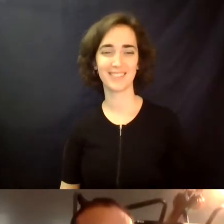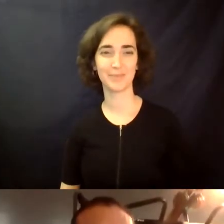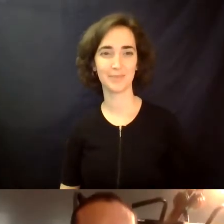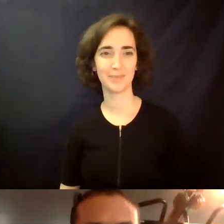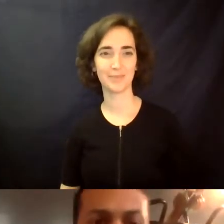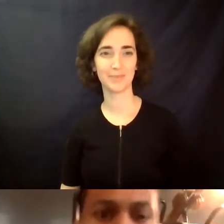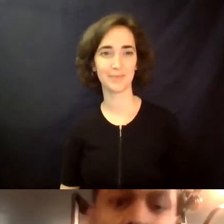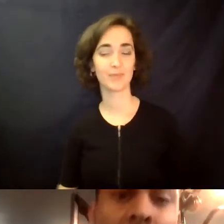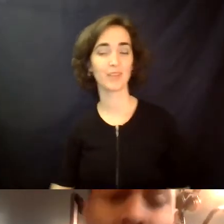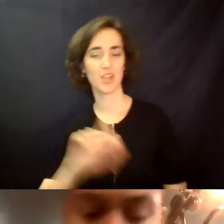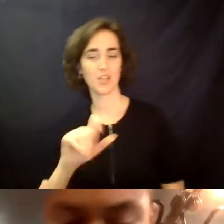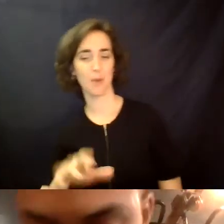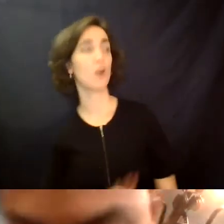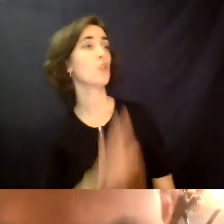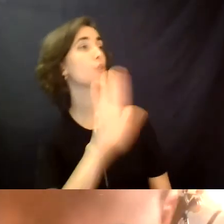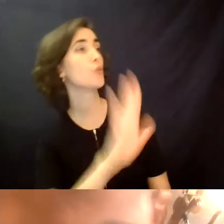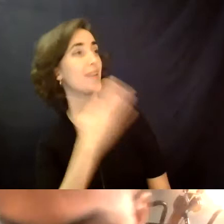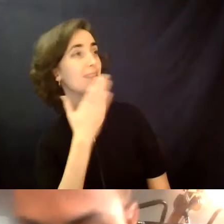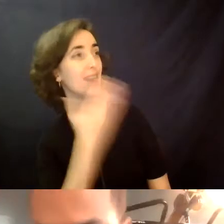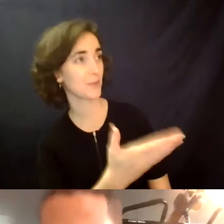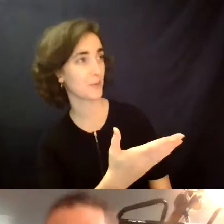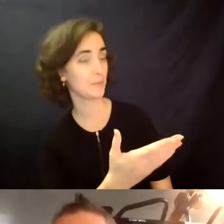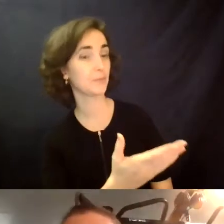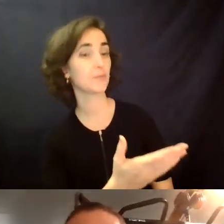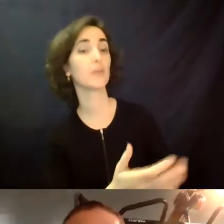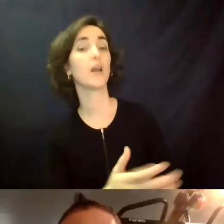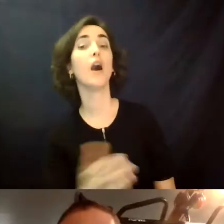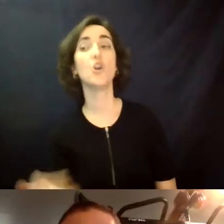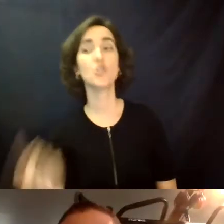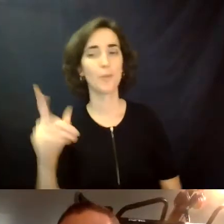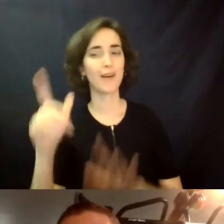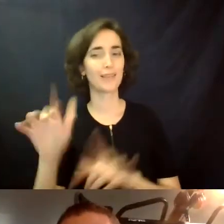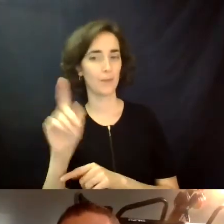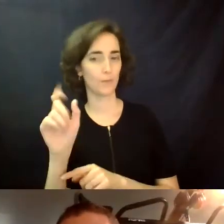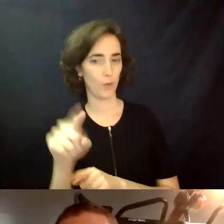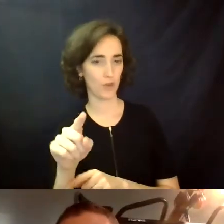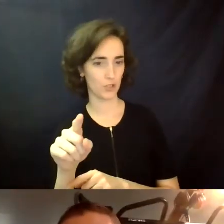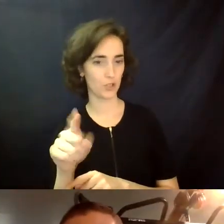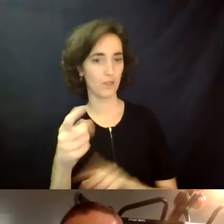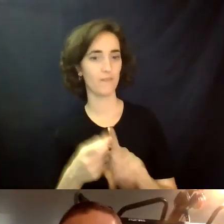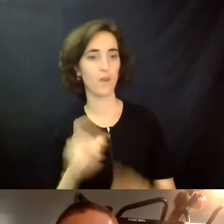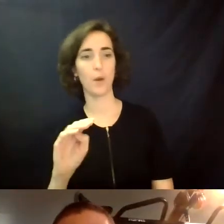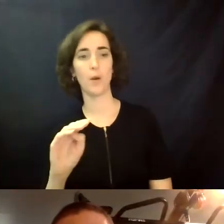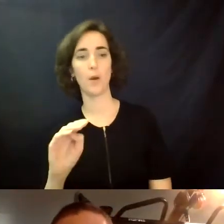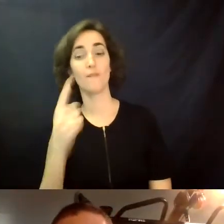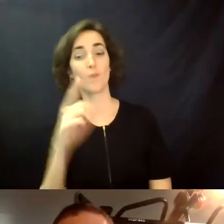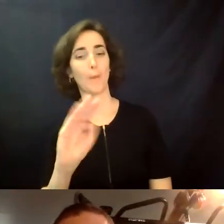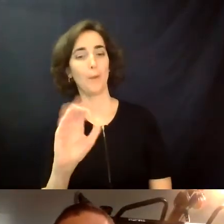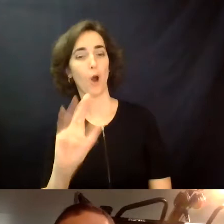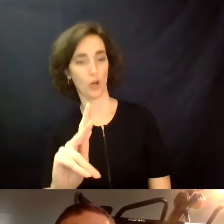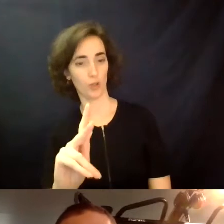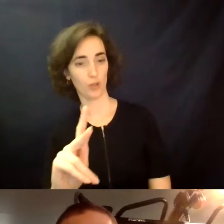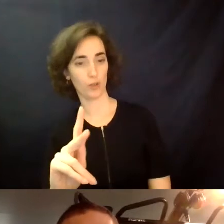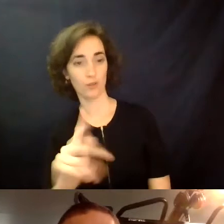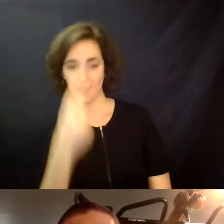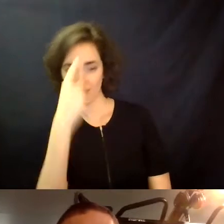All right, thank you. There is a question from Mark, and I think you're the appropriate